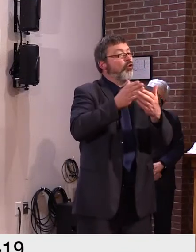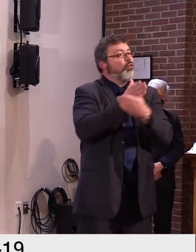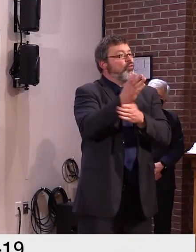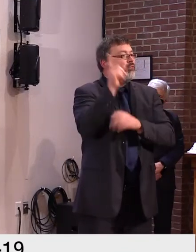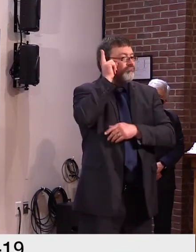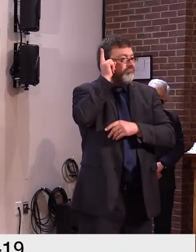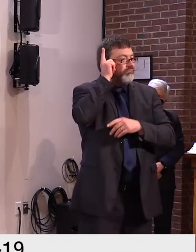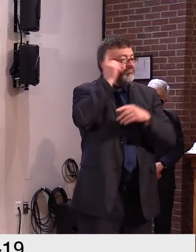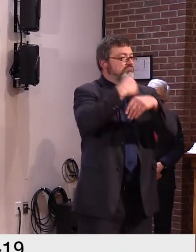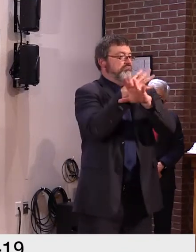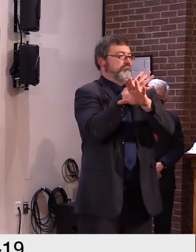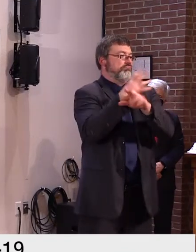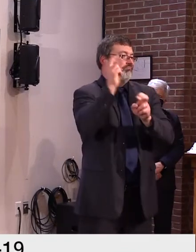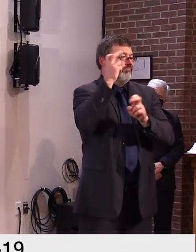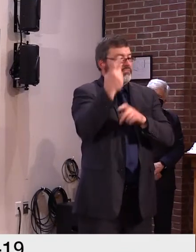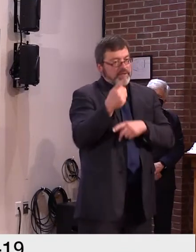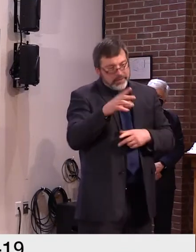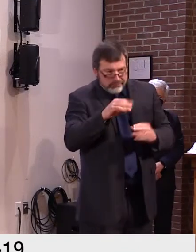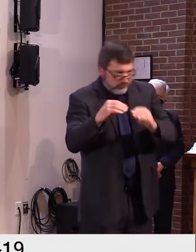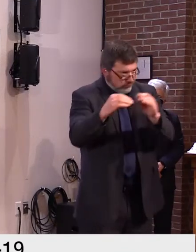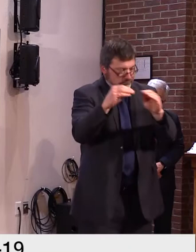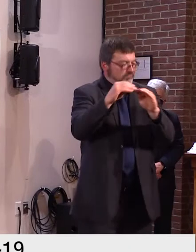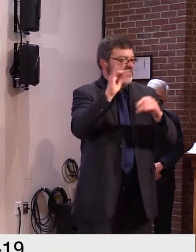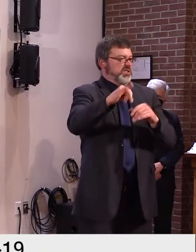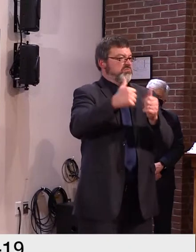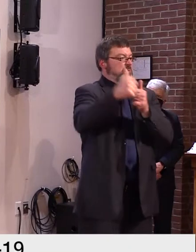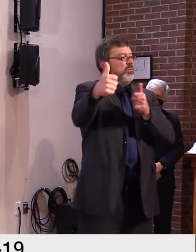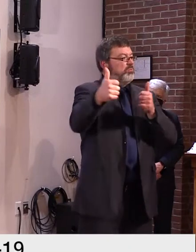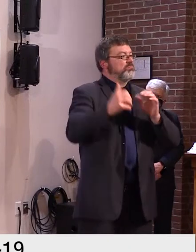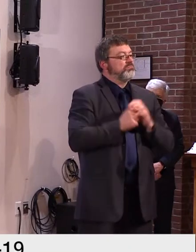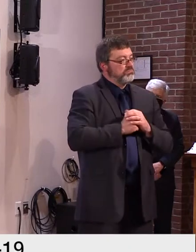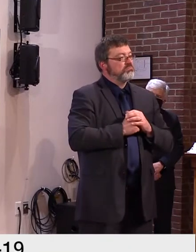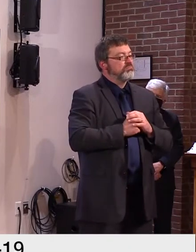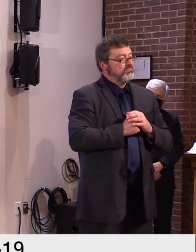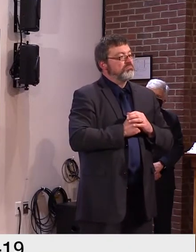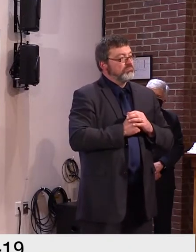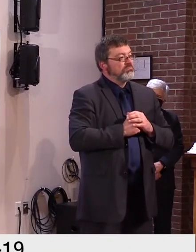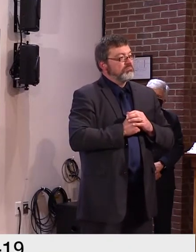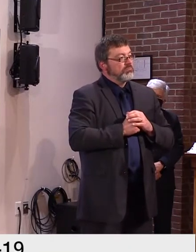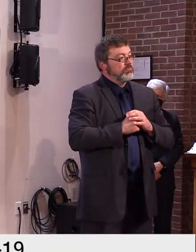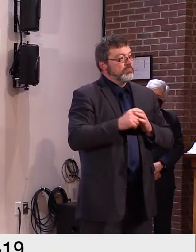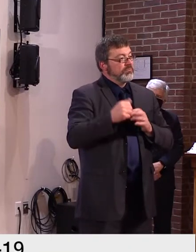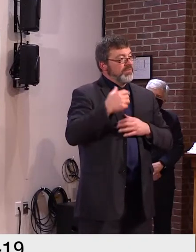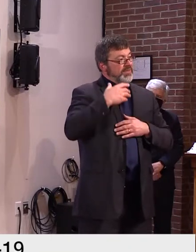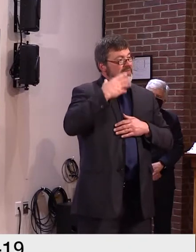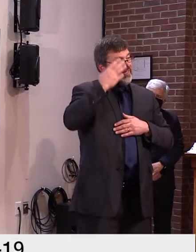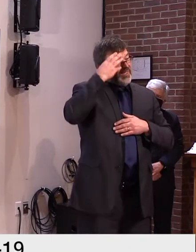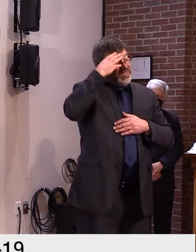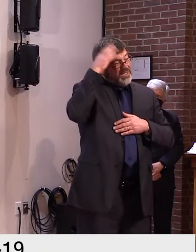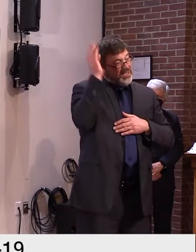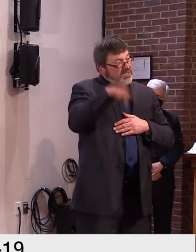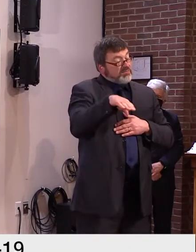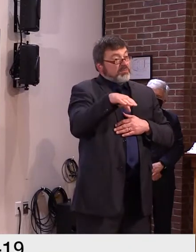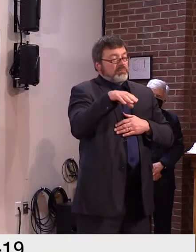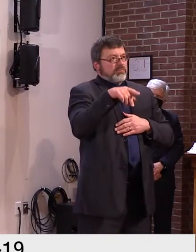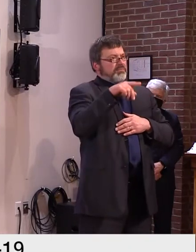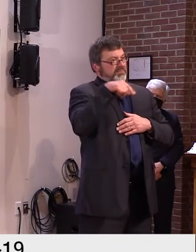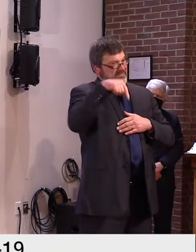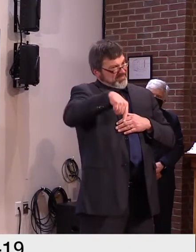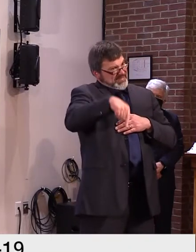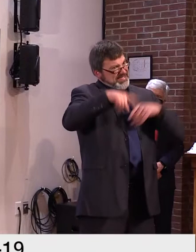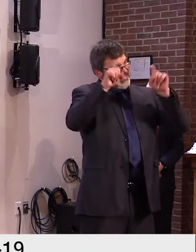their insurance status or immigration status. Now, for years, we've had people living and working in Vermont who